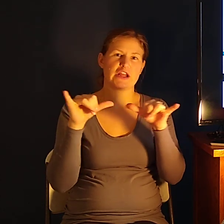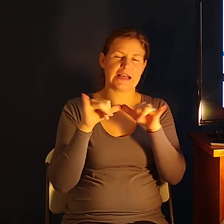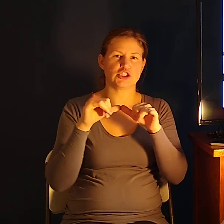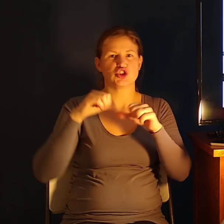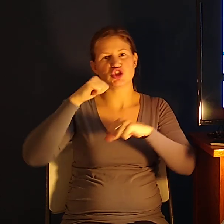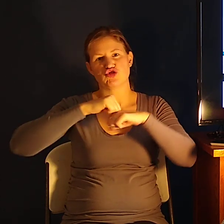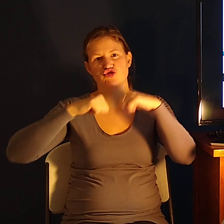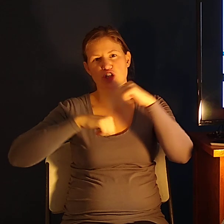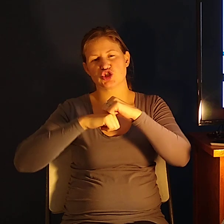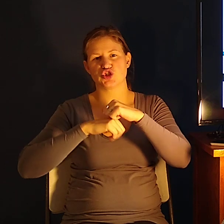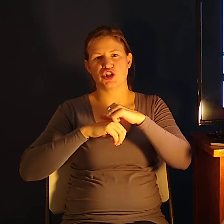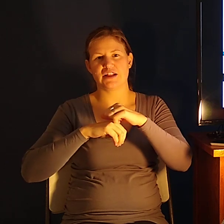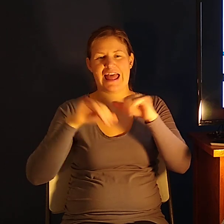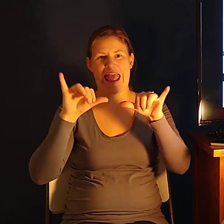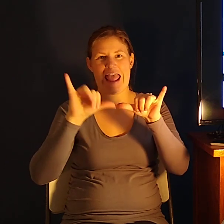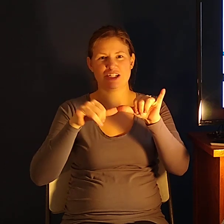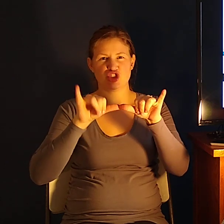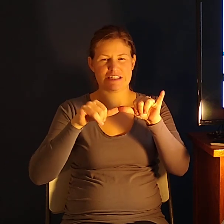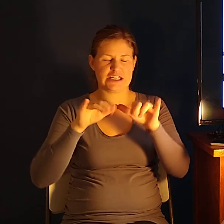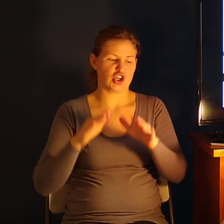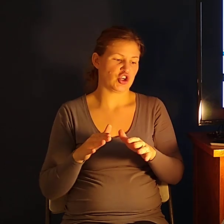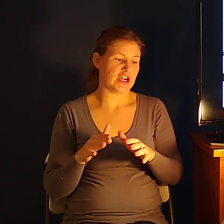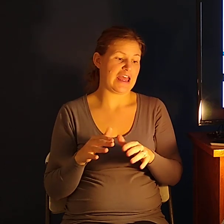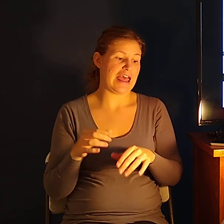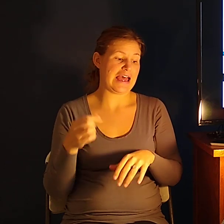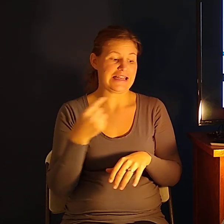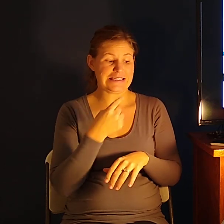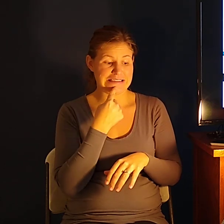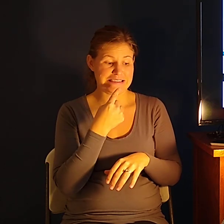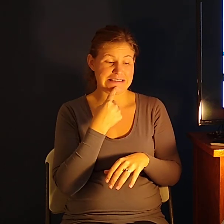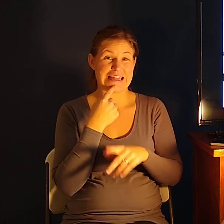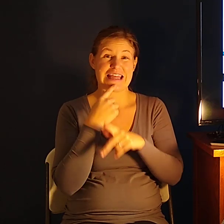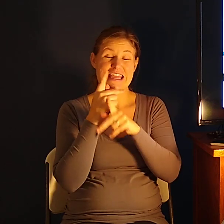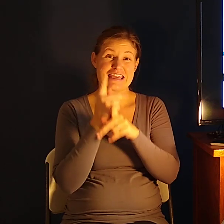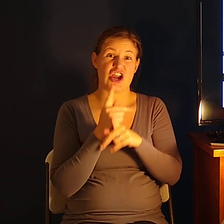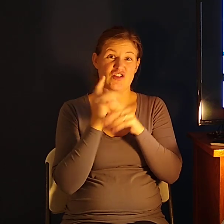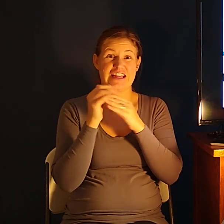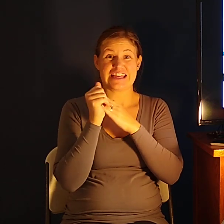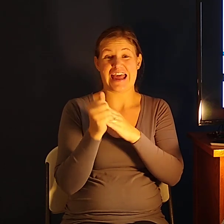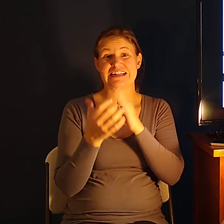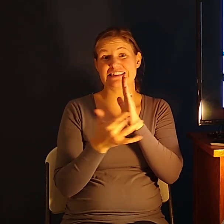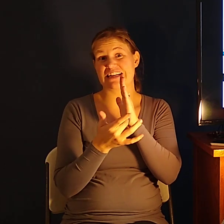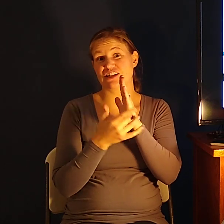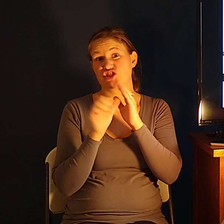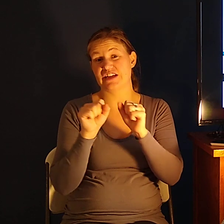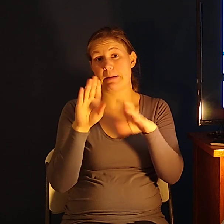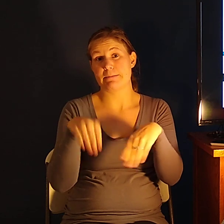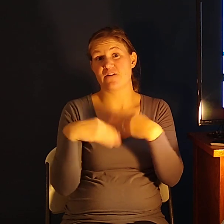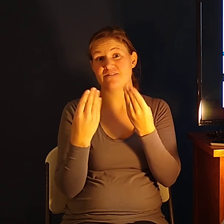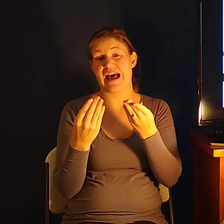structural engineer. And he pointed out that carefully guided technology can provide the maximum